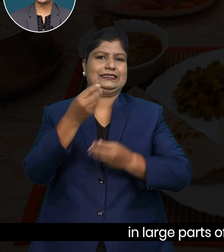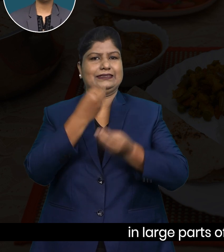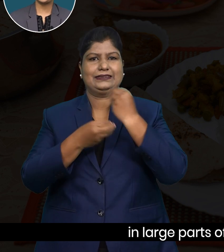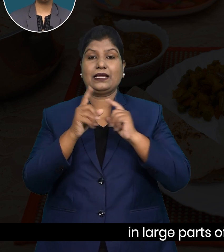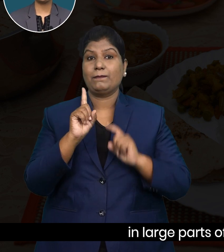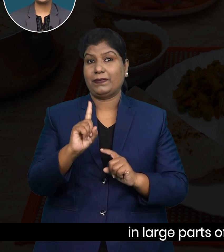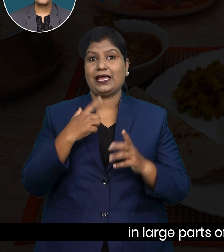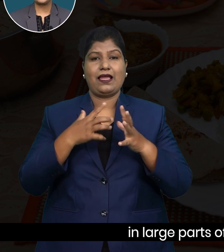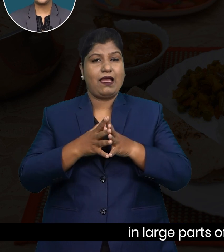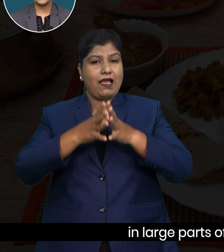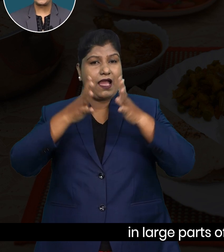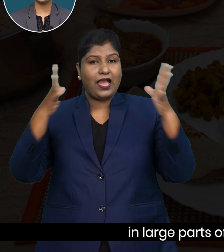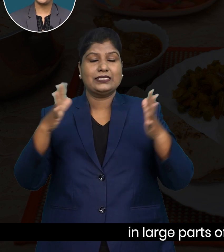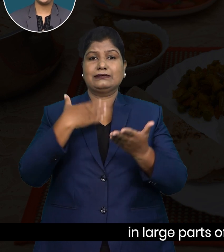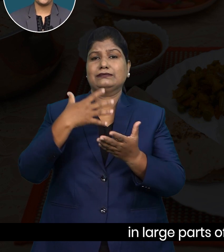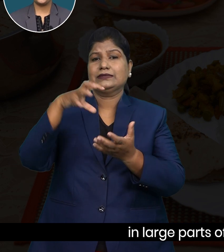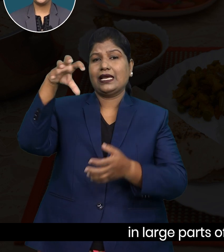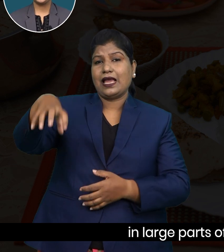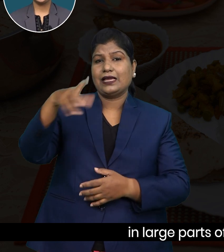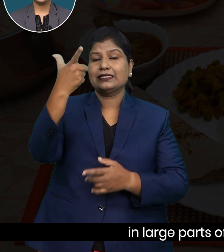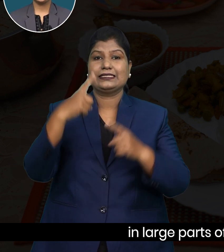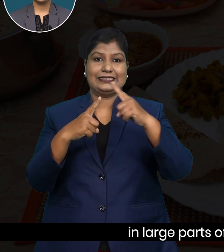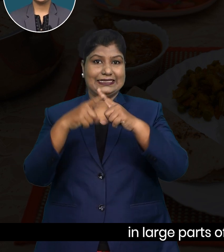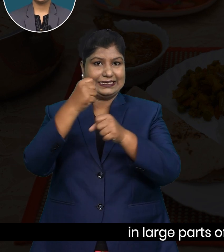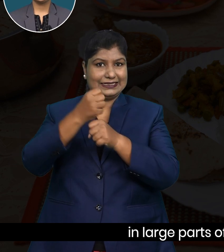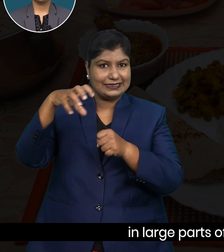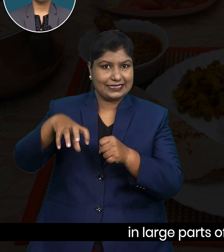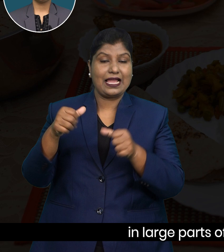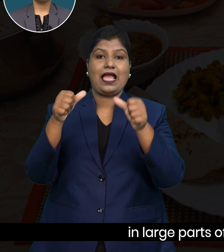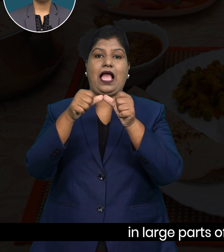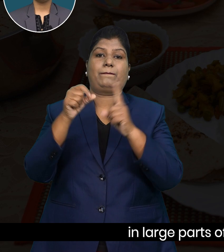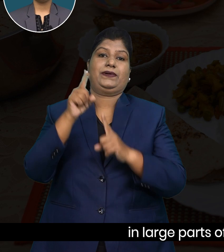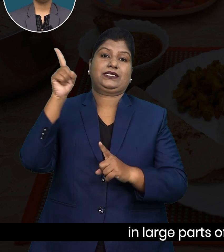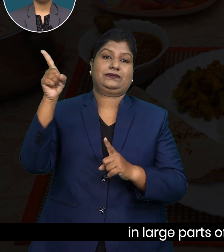in large parts of Telangana and Andhra.